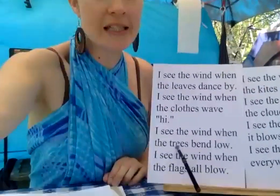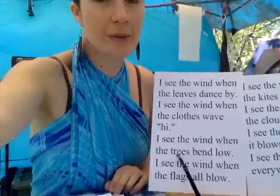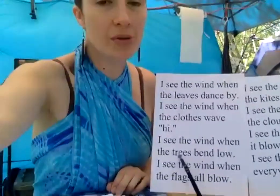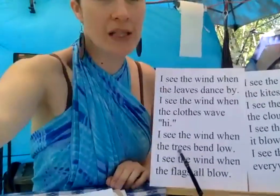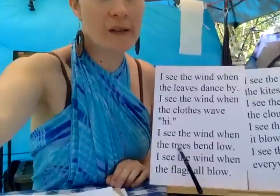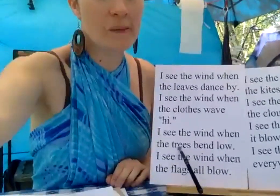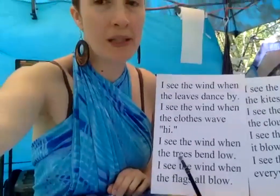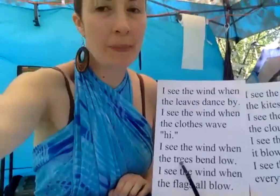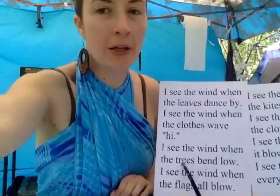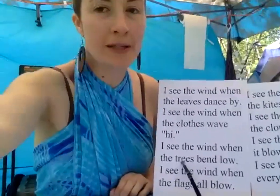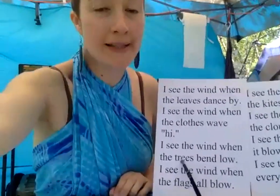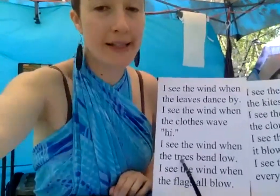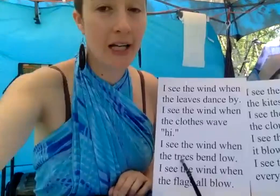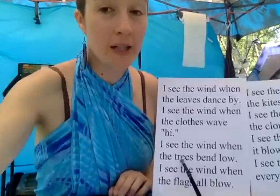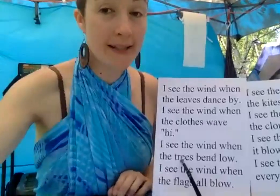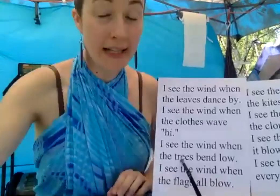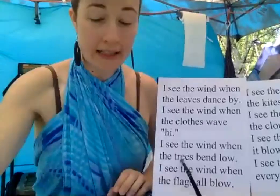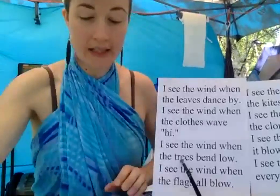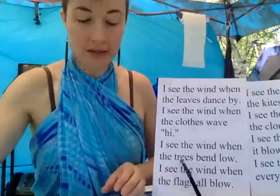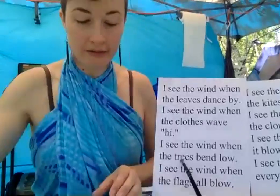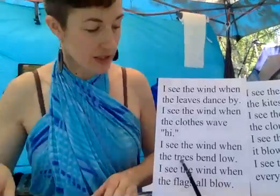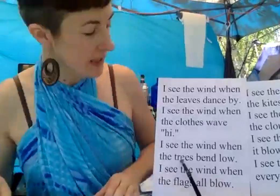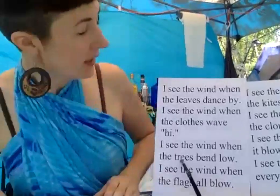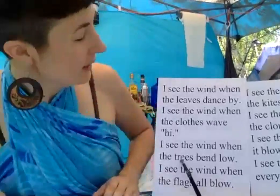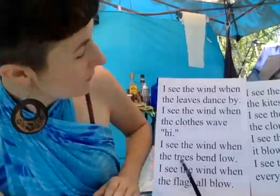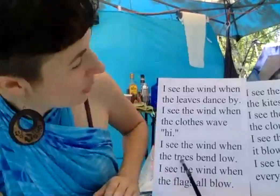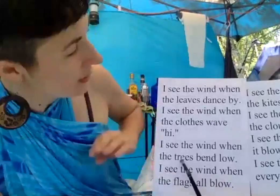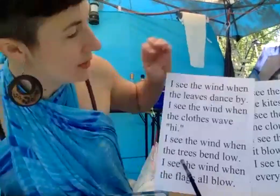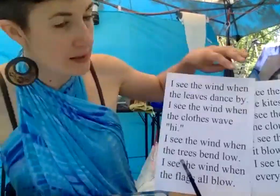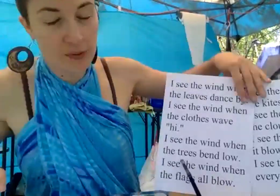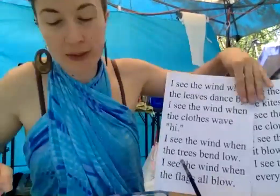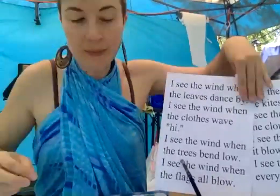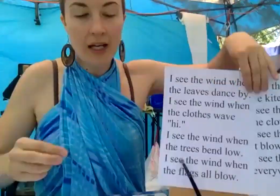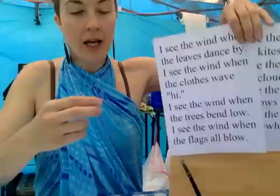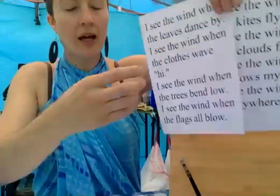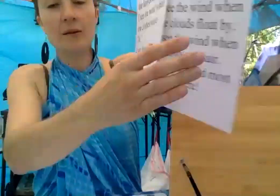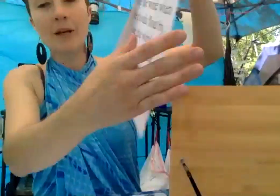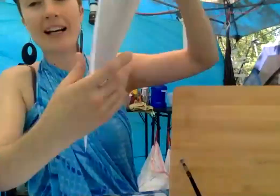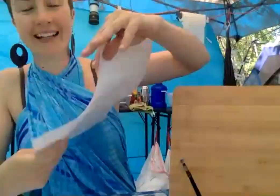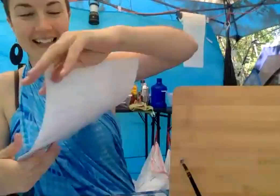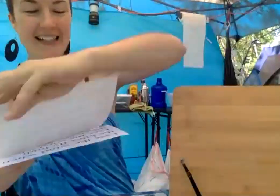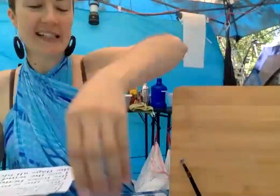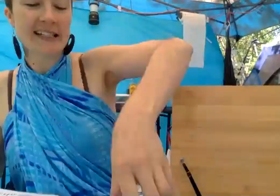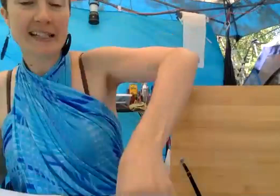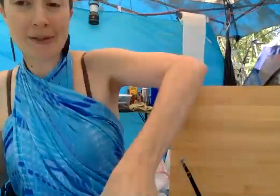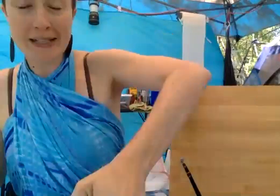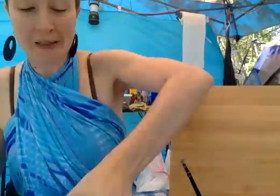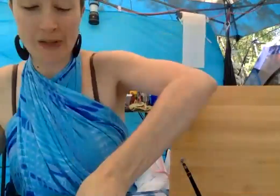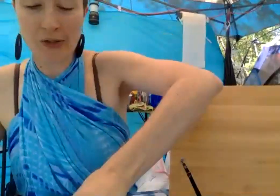little bit trickier, but then I promise our second song for today. Oh wait, that's the wrong one. This one is actually pretty short